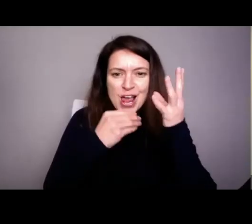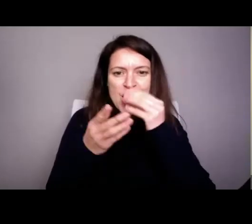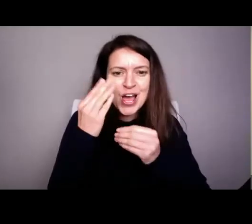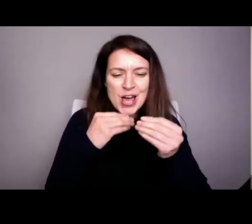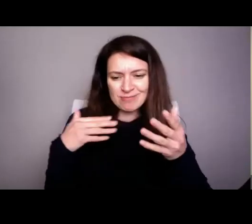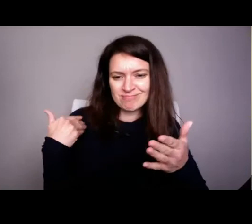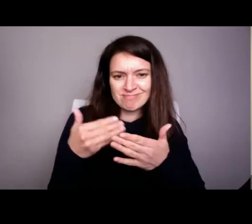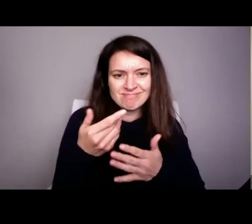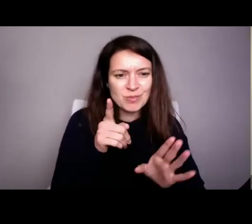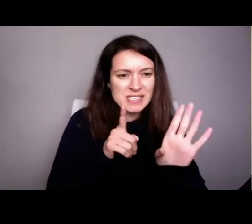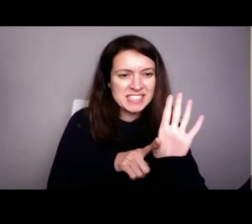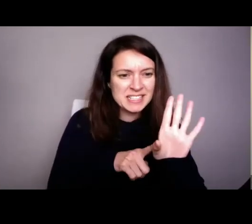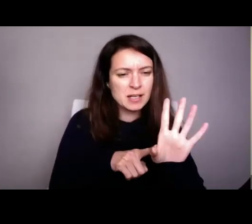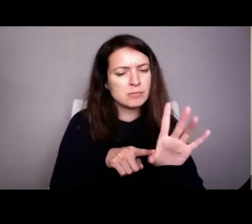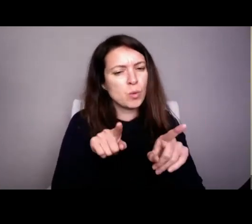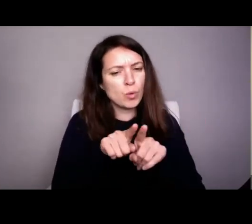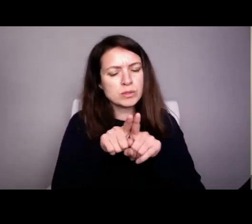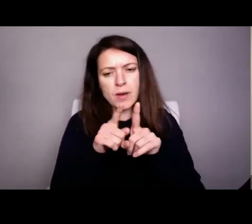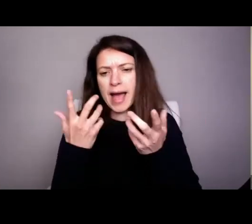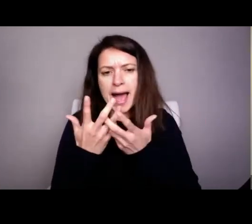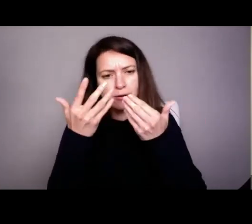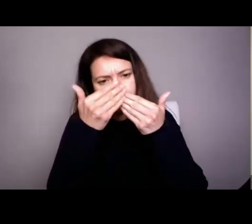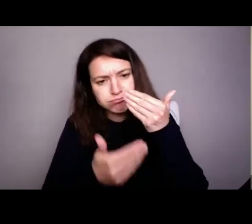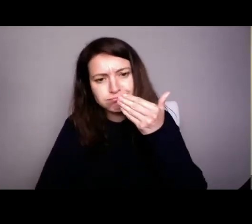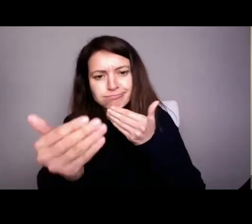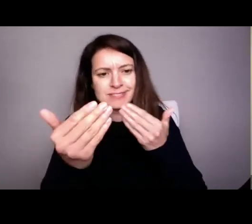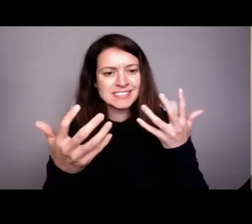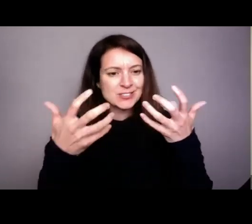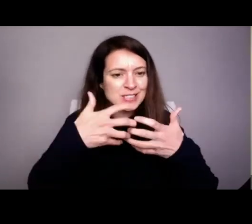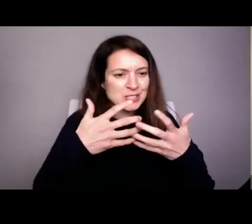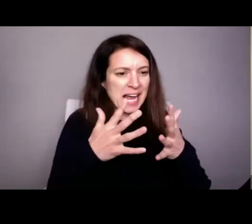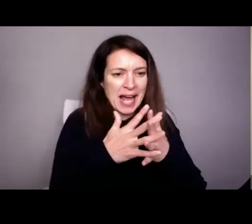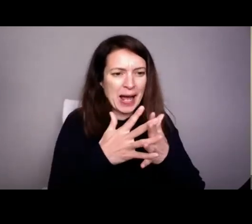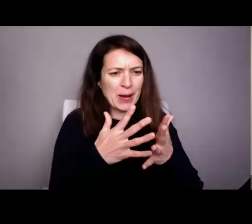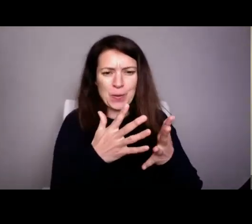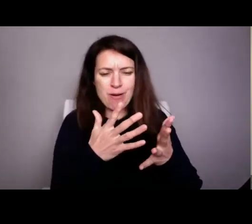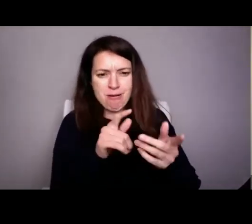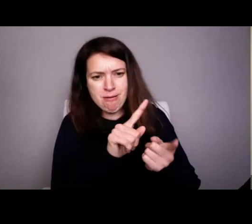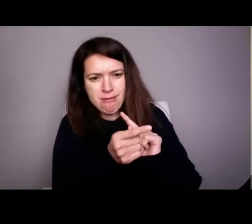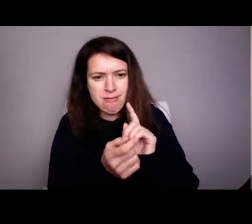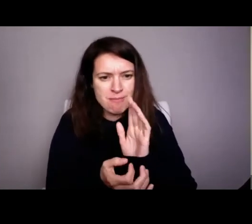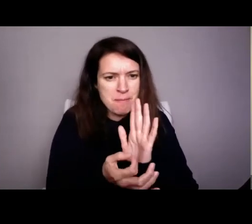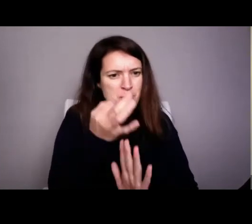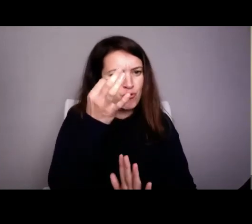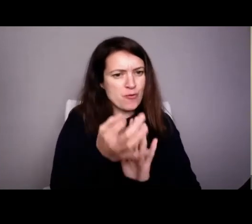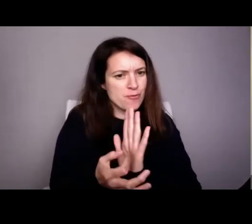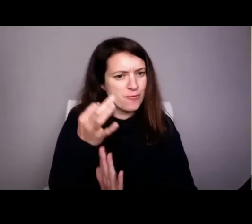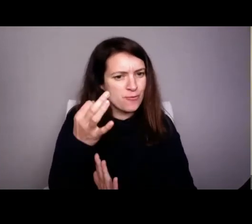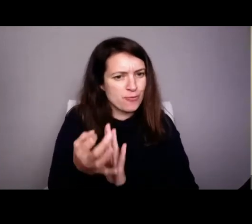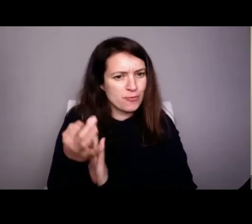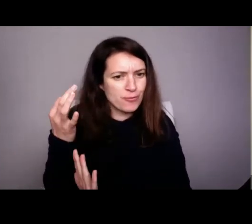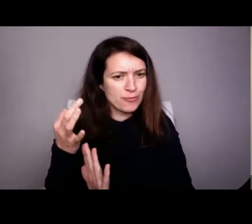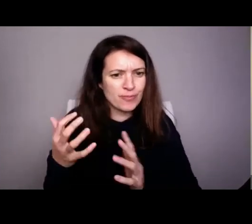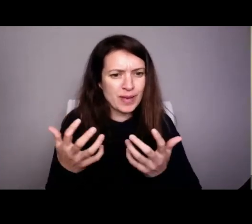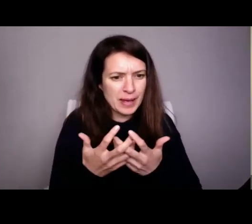of technology and the ongoing benefit, but potentially also as well some of the I guess some of the challenges we need to be